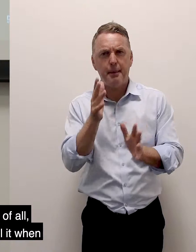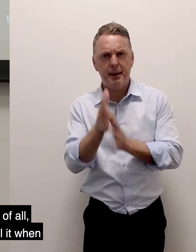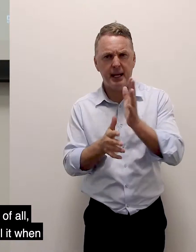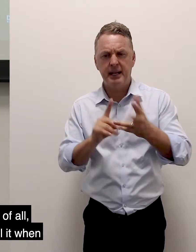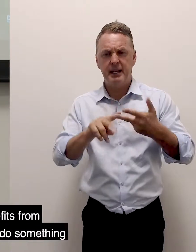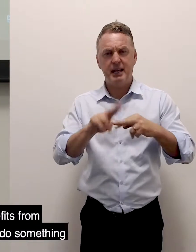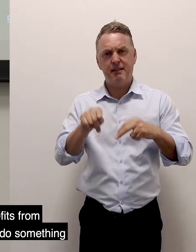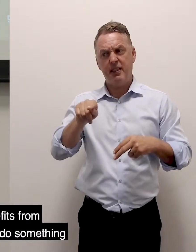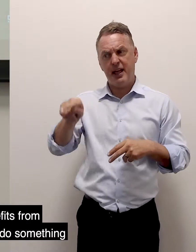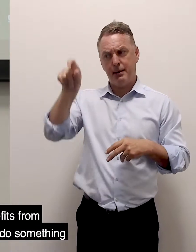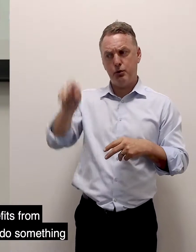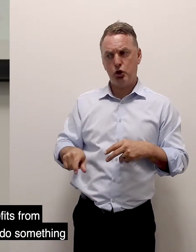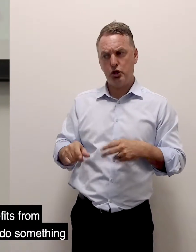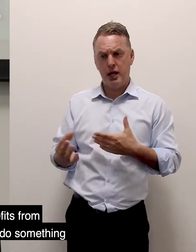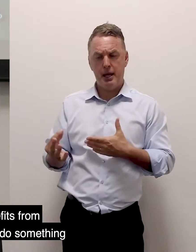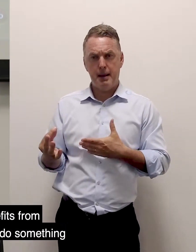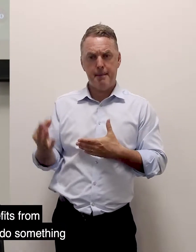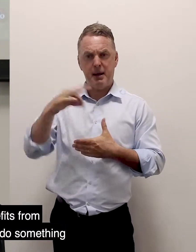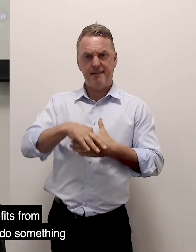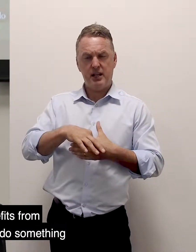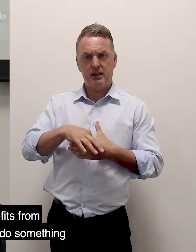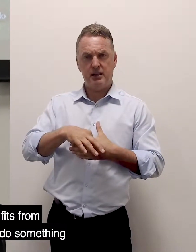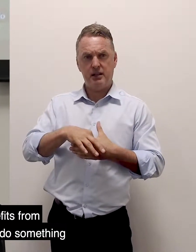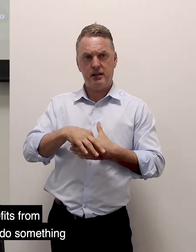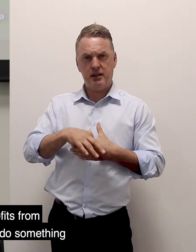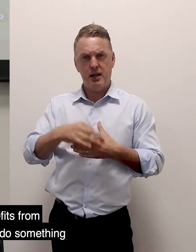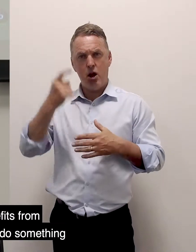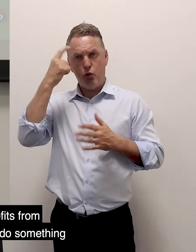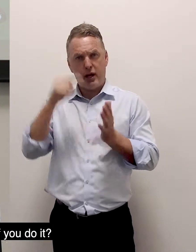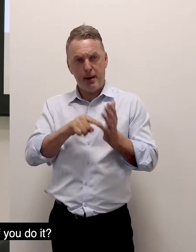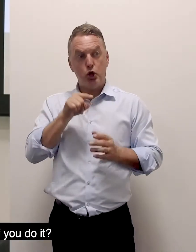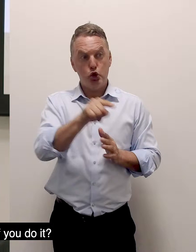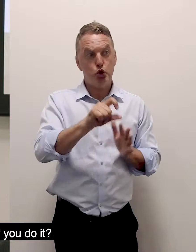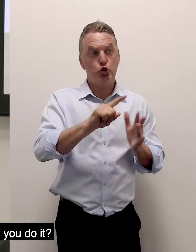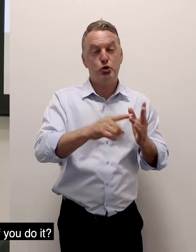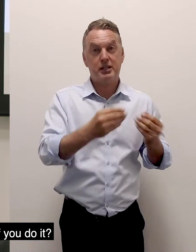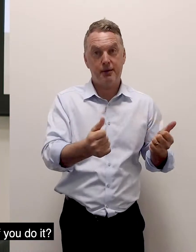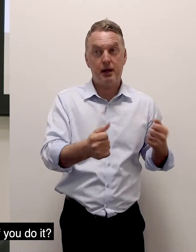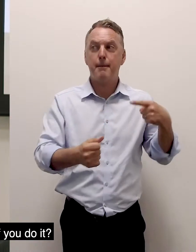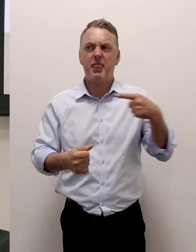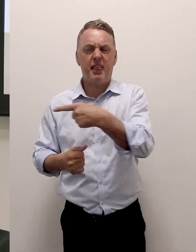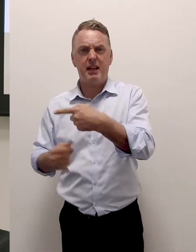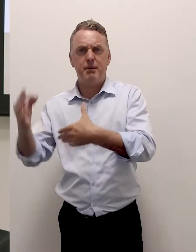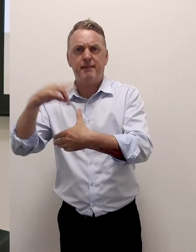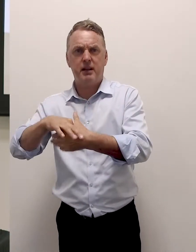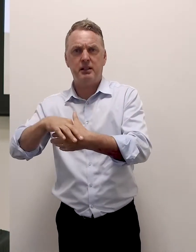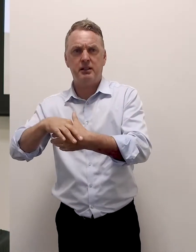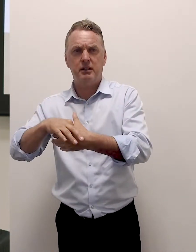First of all, what do we call it when someone benefits from recommending you do something, but they benefit if you do it?